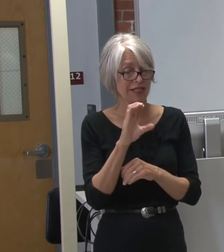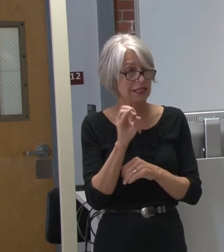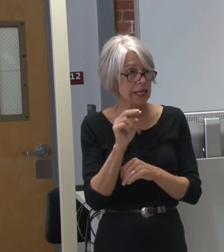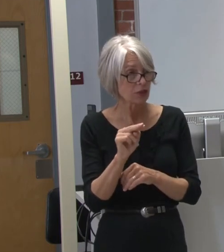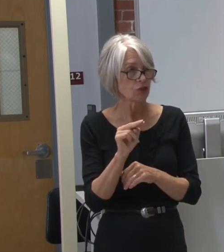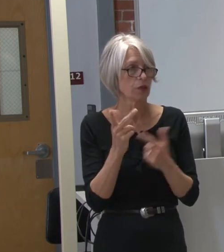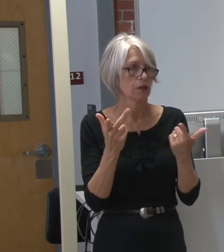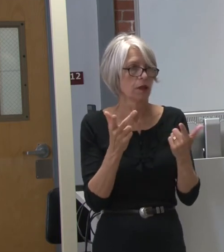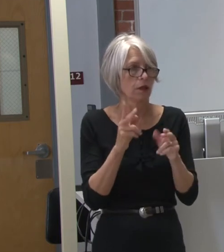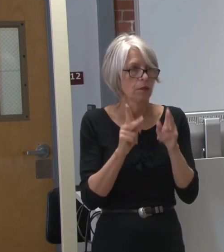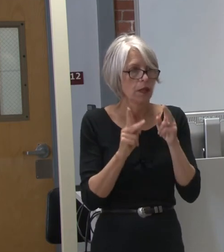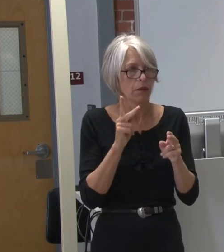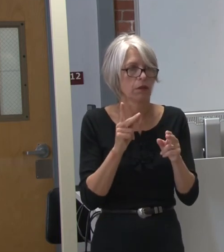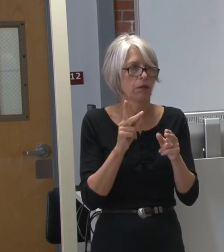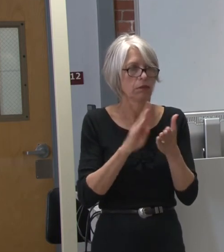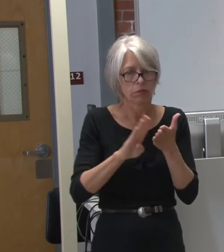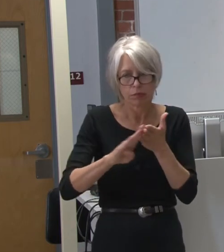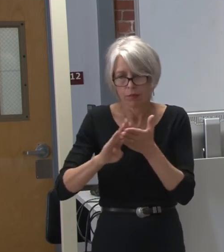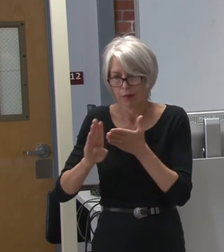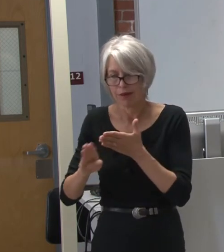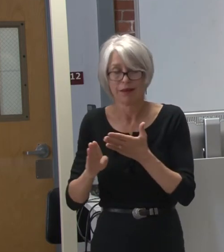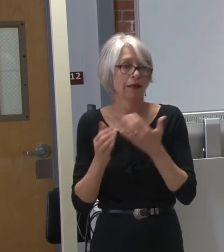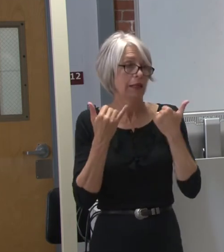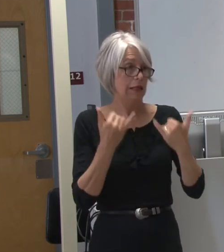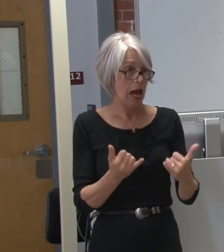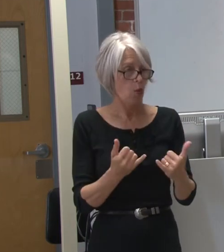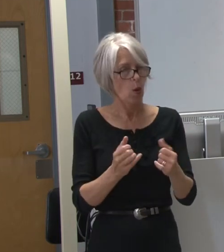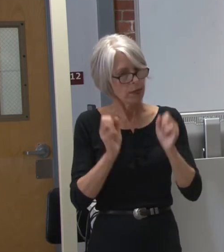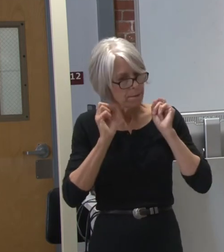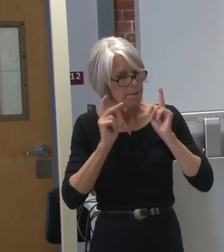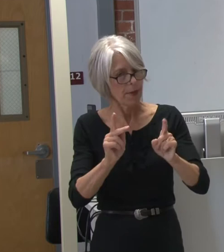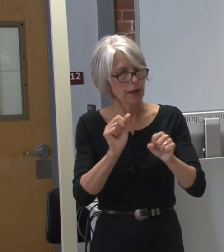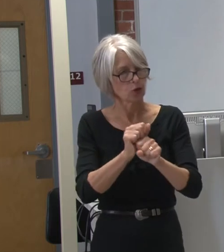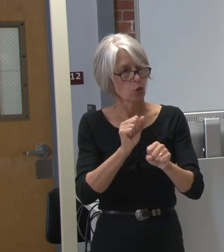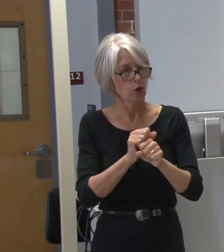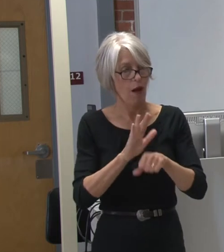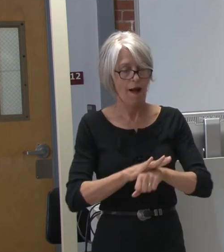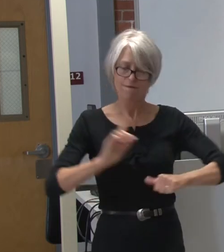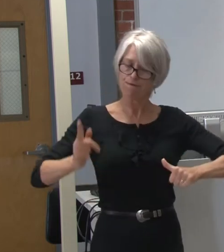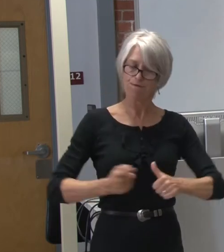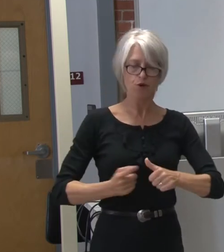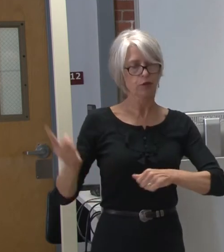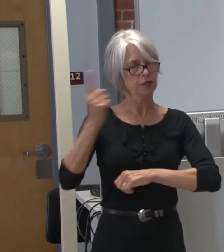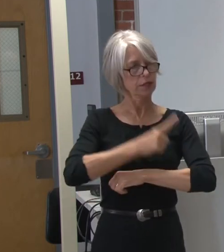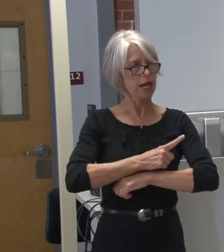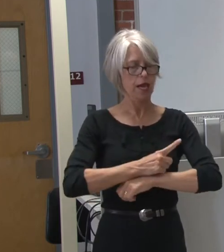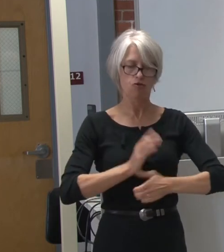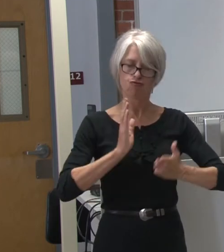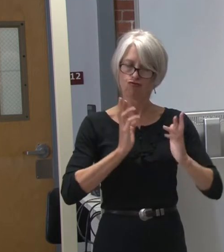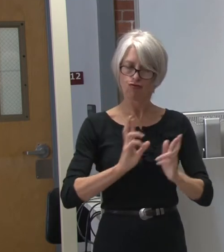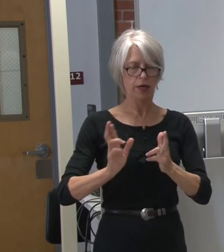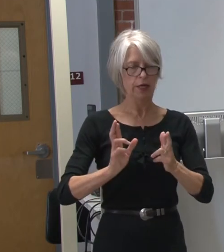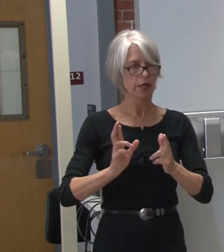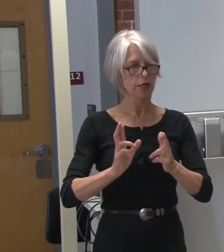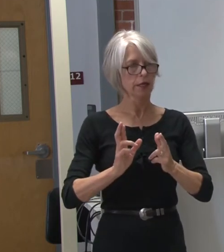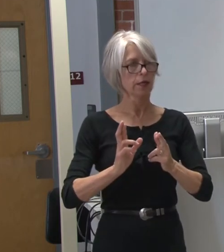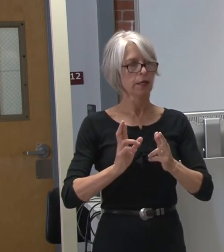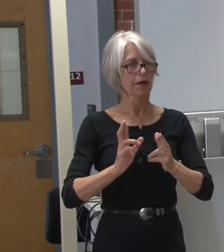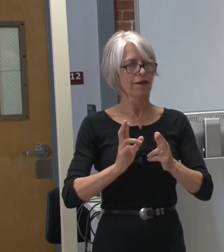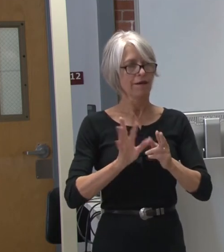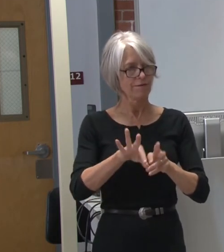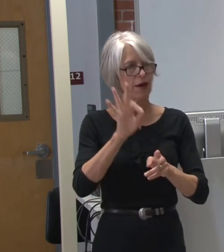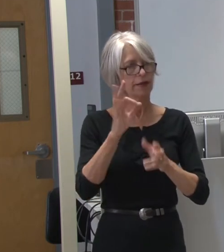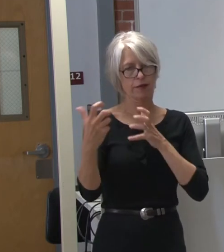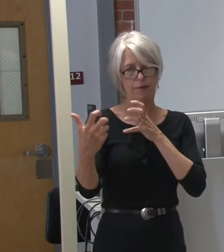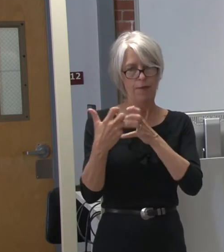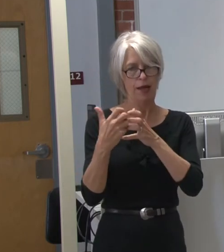that on the first day, the unemployed worker is prepared, getting ready to look for work, and finding that match